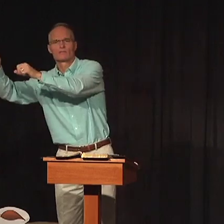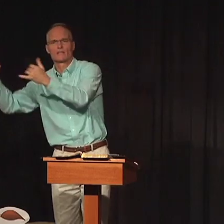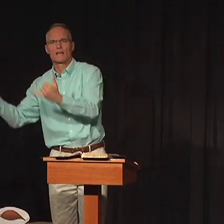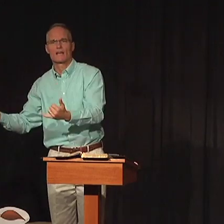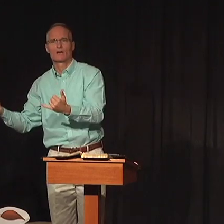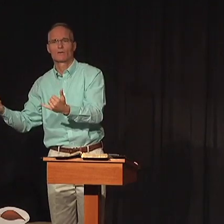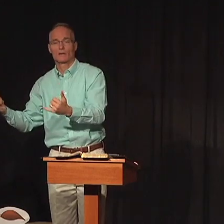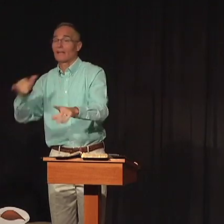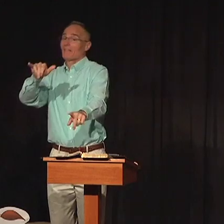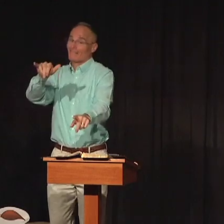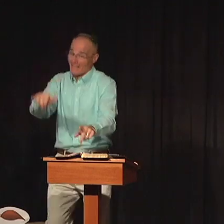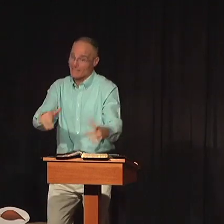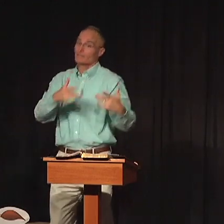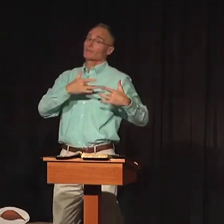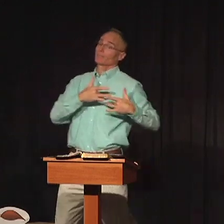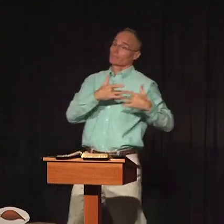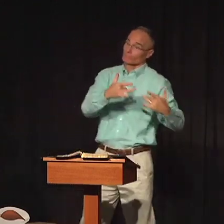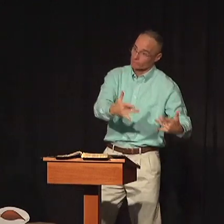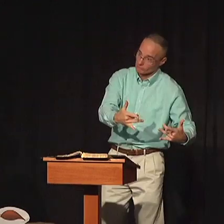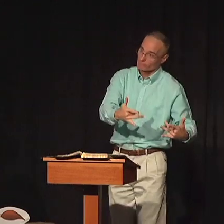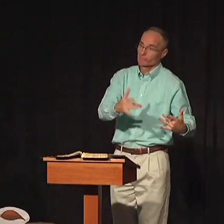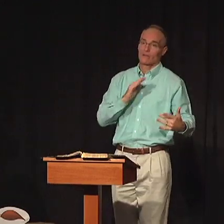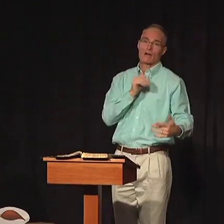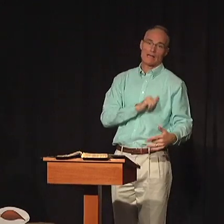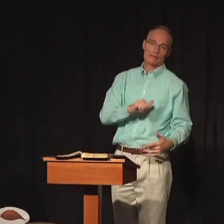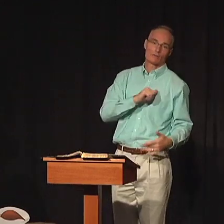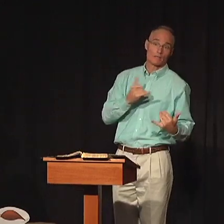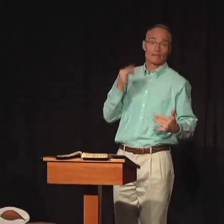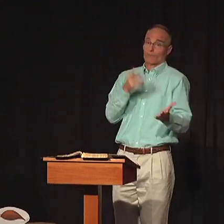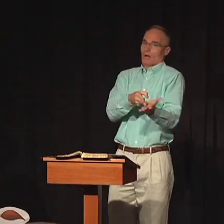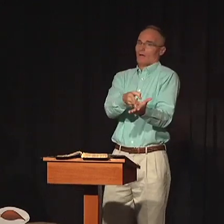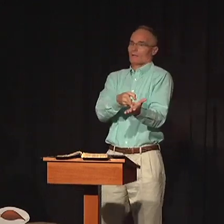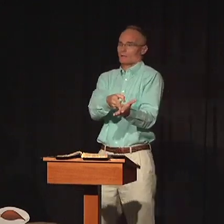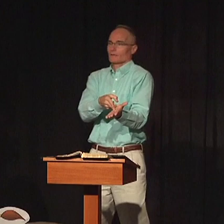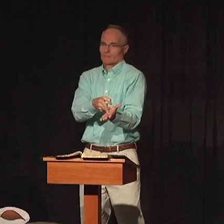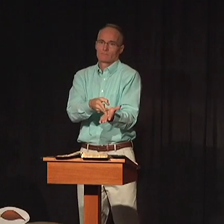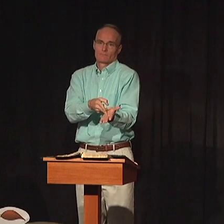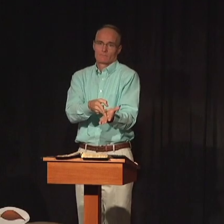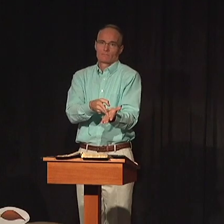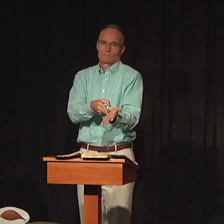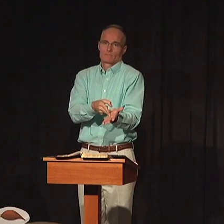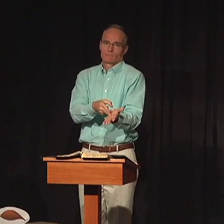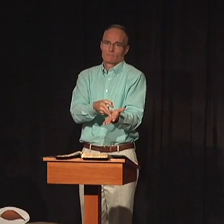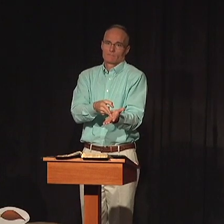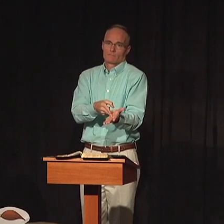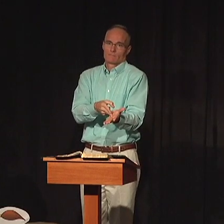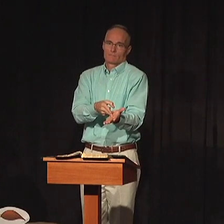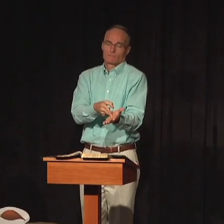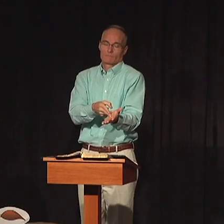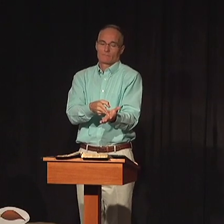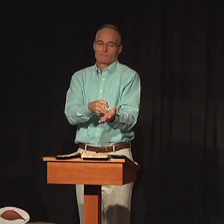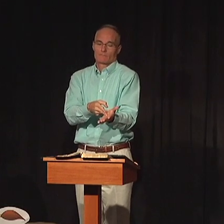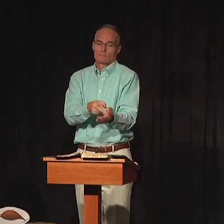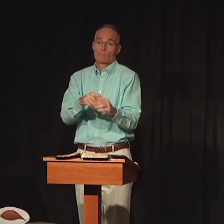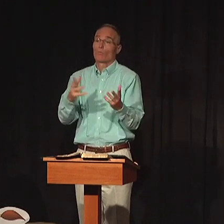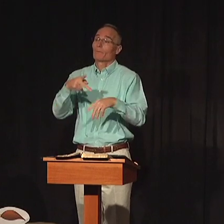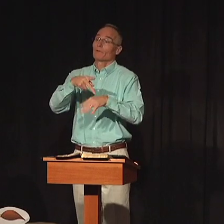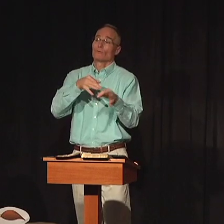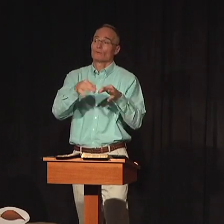somebody else take it this time. That's typically our attitudes today, if we're going to be honest about it.